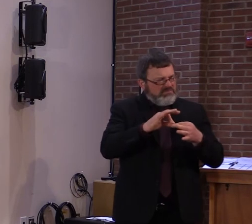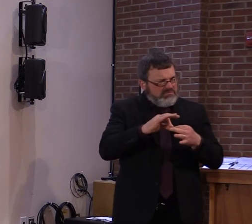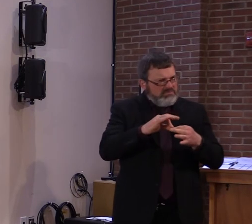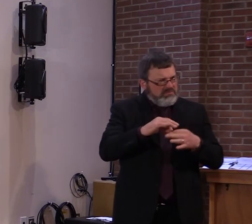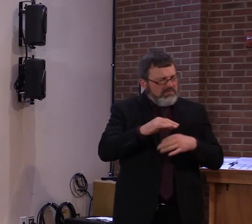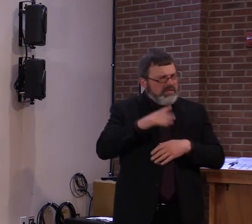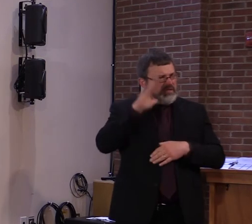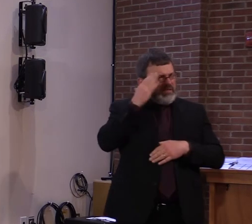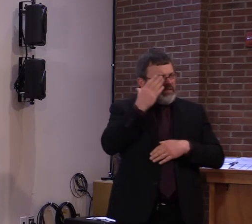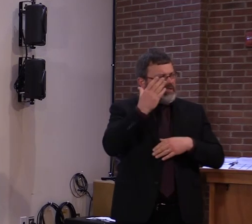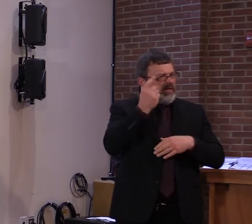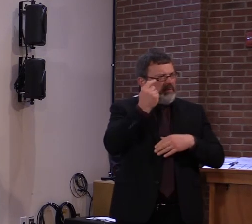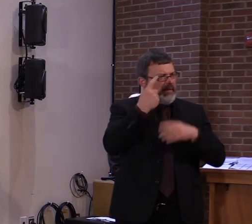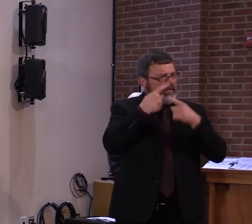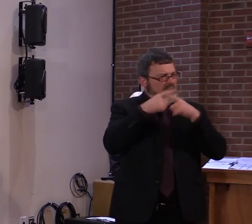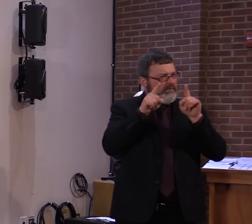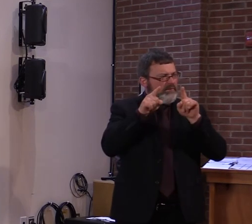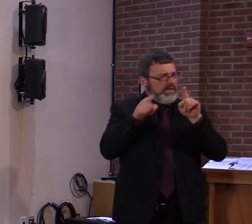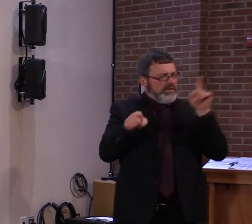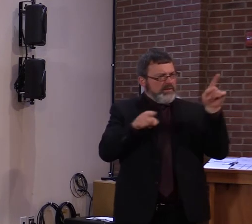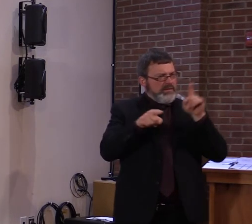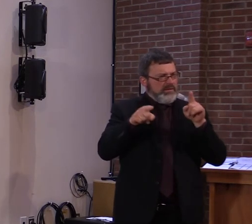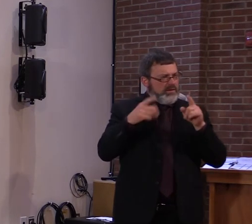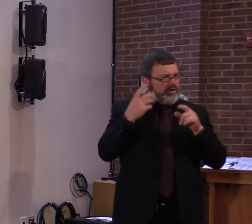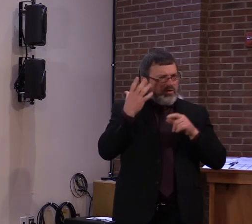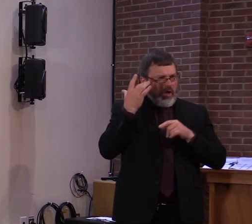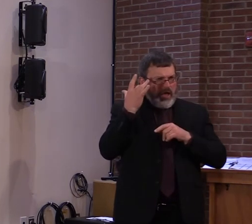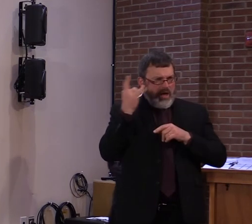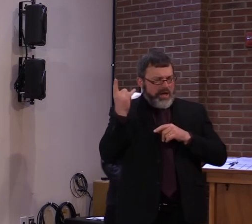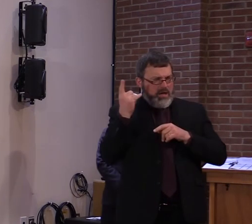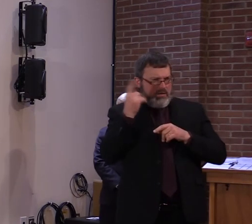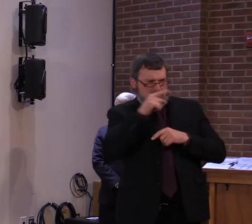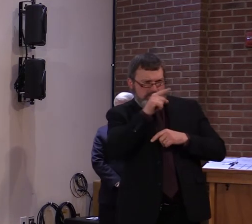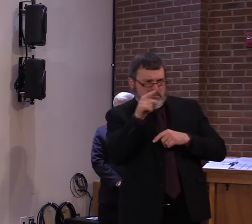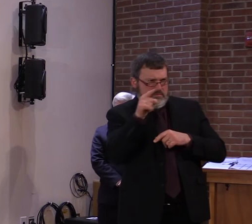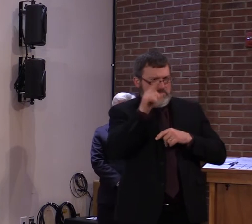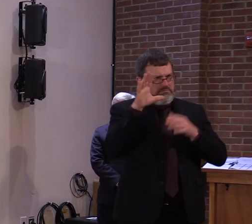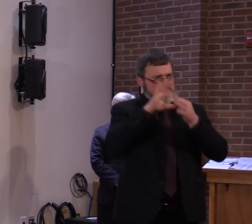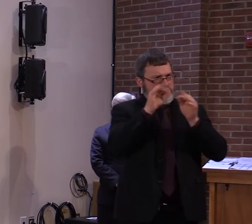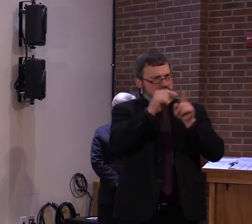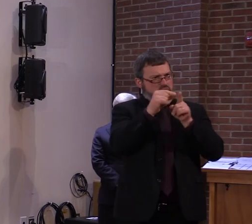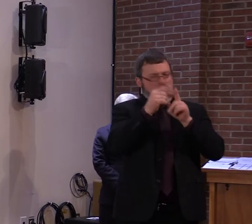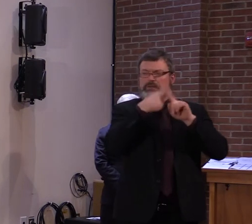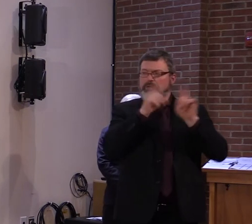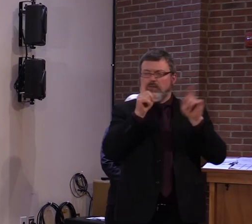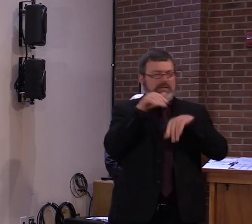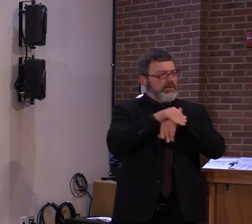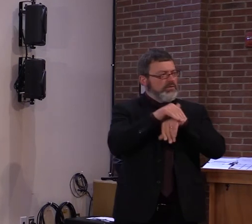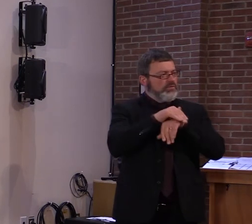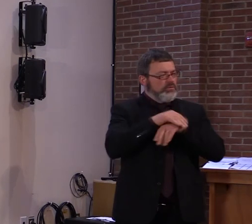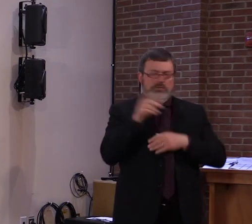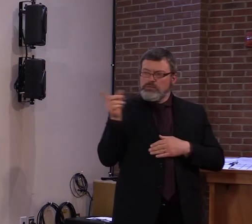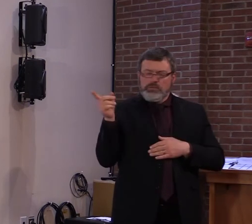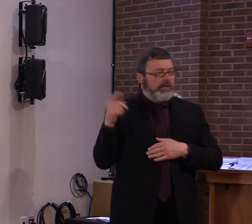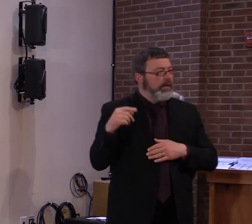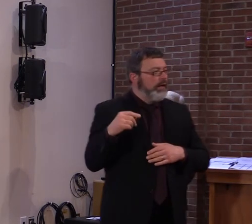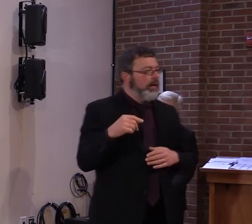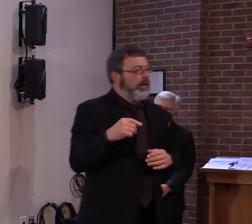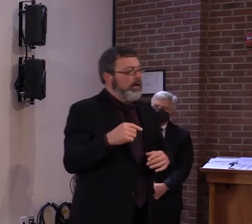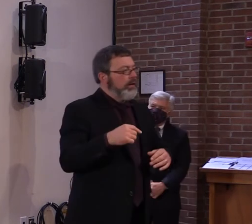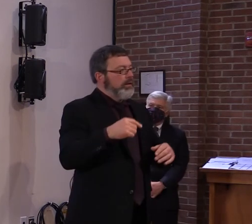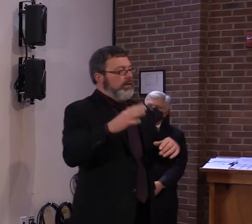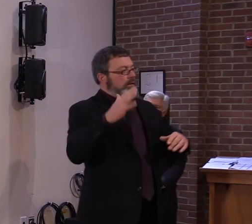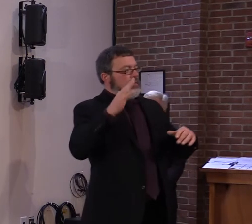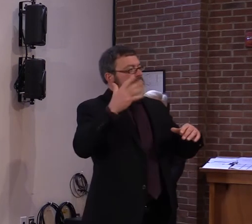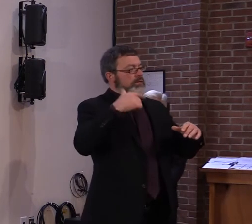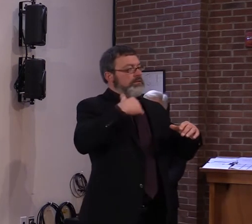impose restrictions in a quick fashion based on the expedited